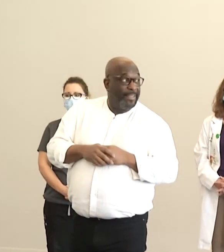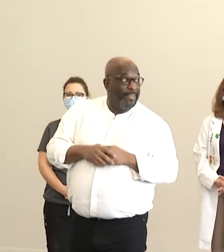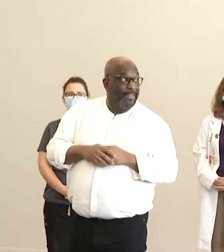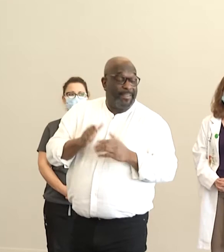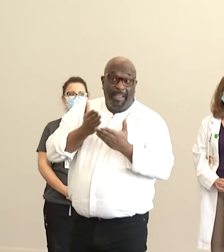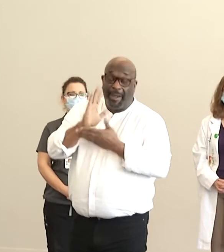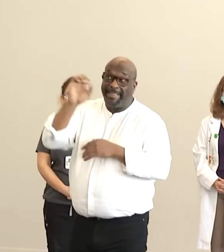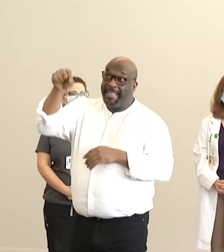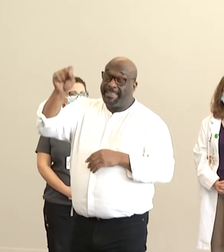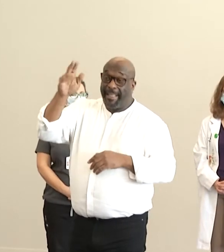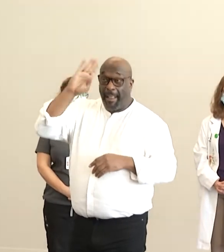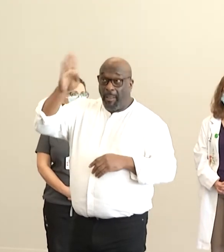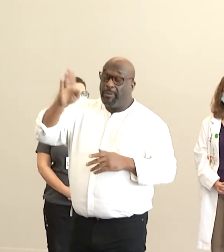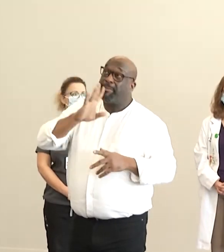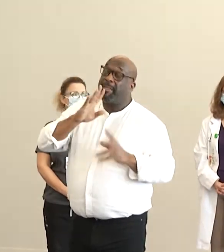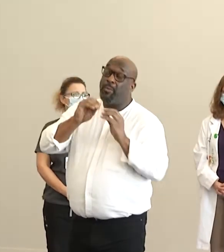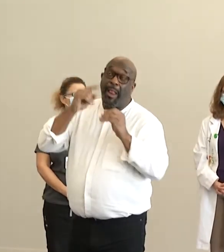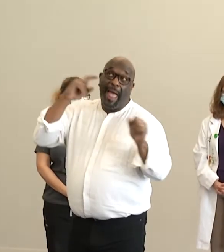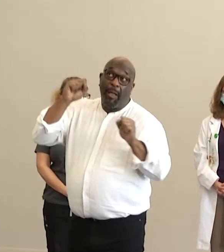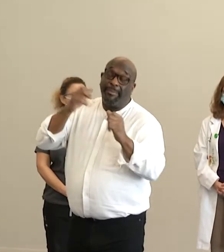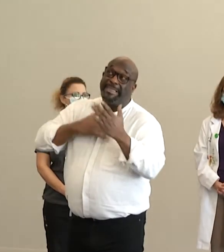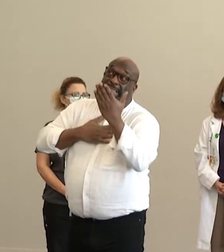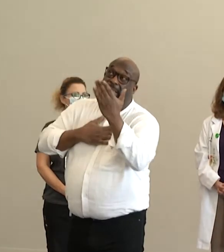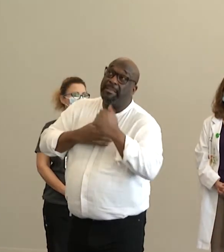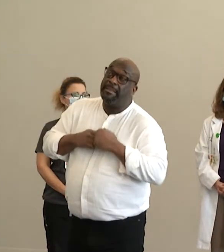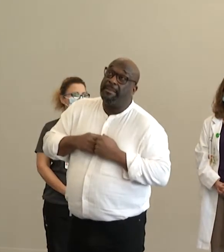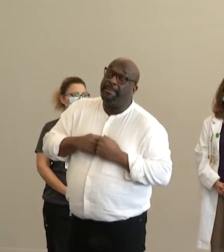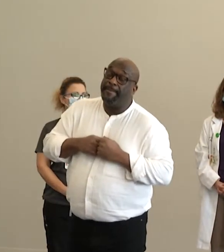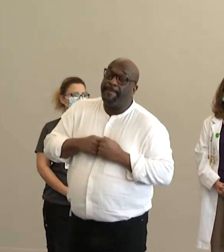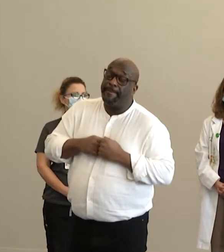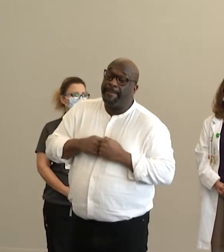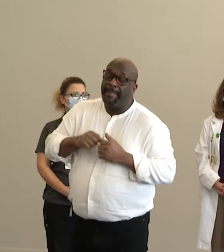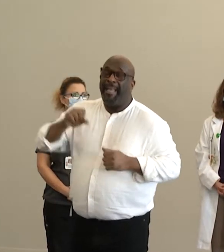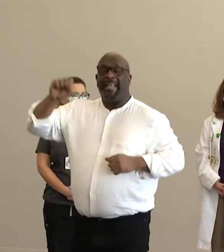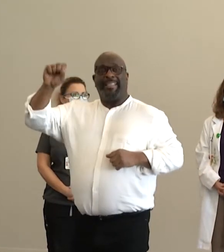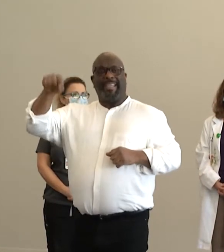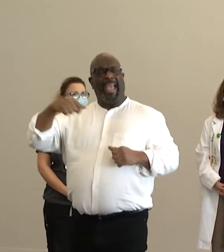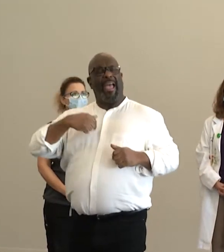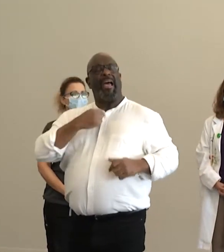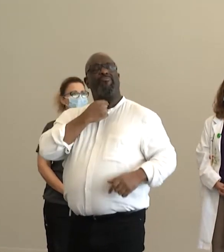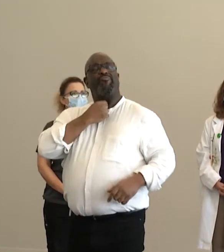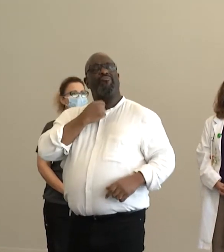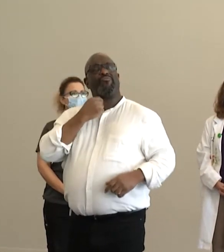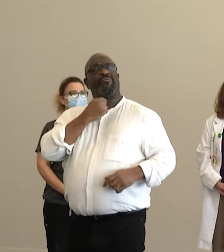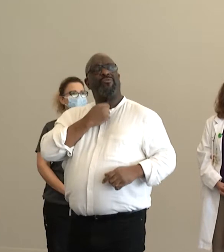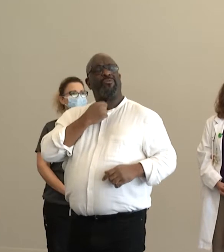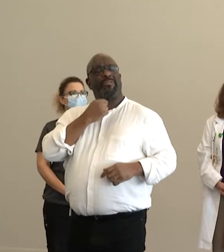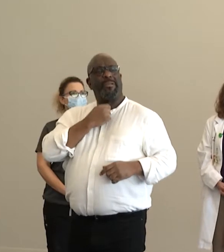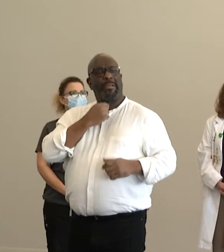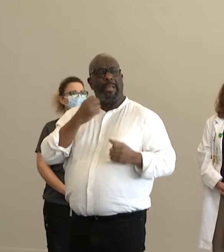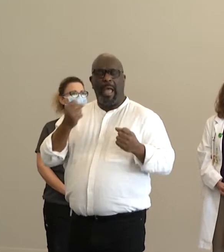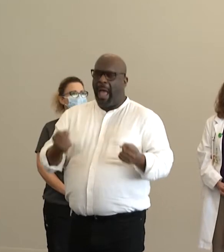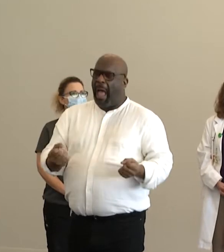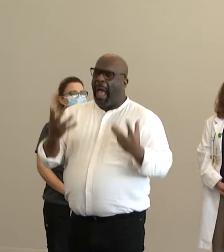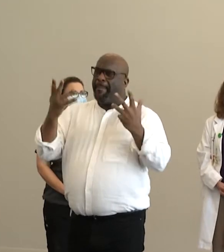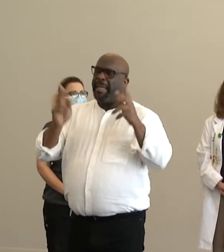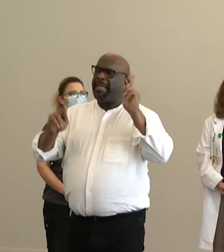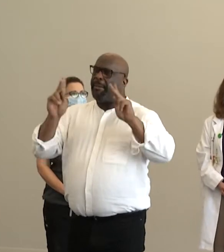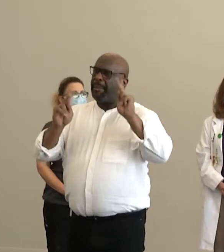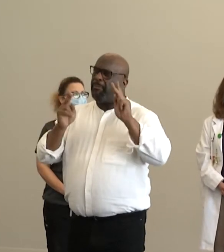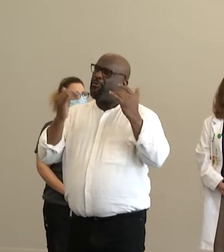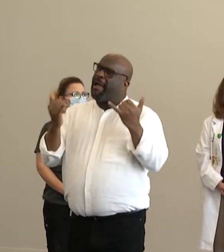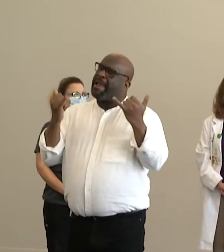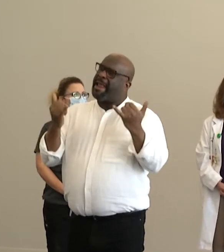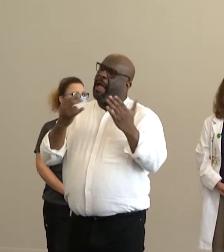All right, yes, hello? Speak louder, please. Yeah, I was wondering how many people are being trained at the simulation center right